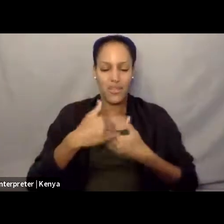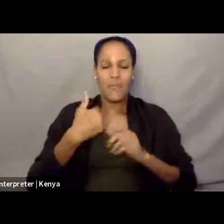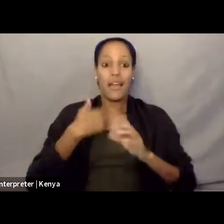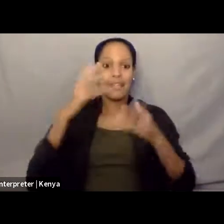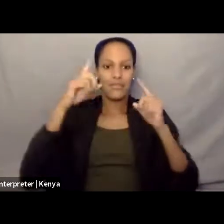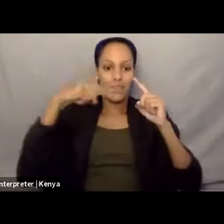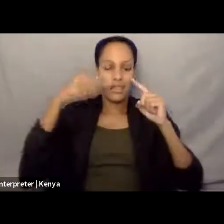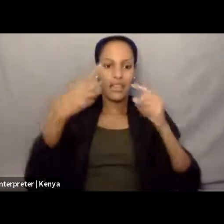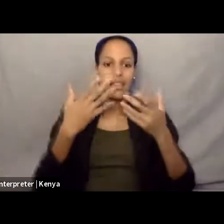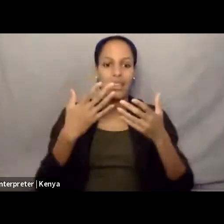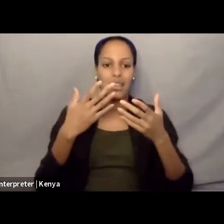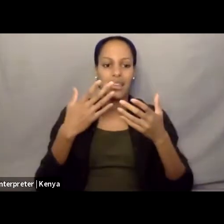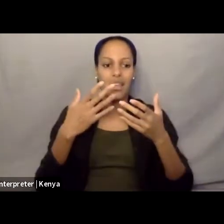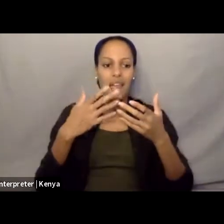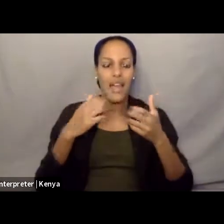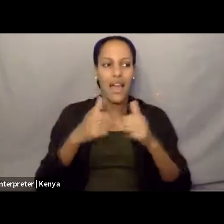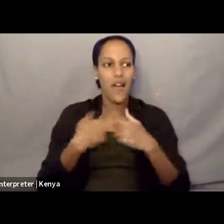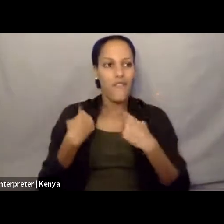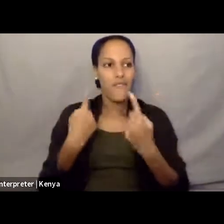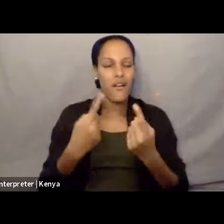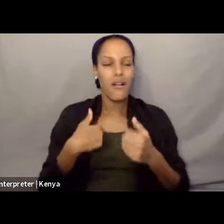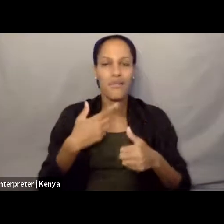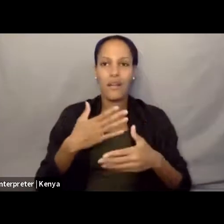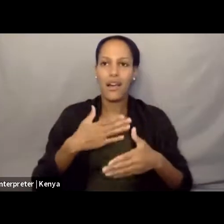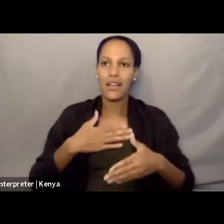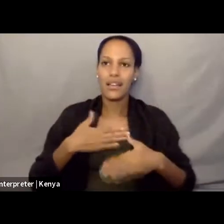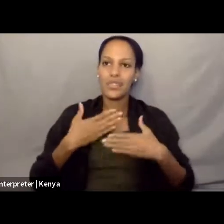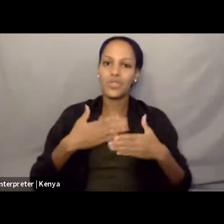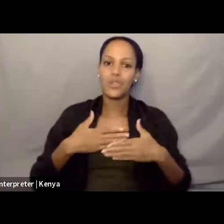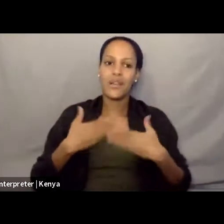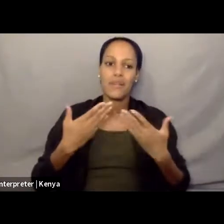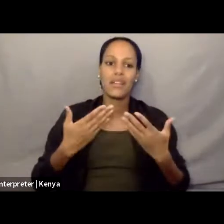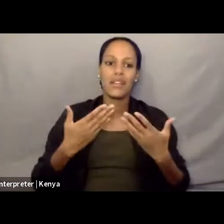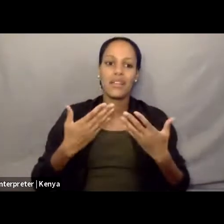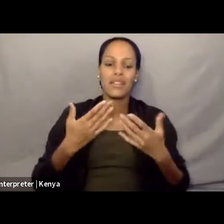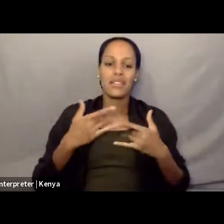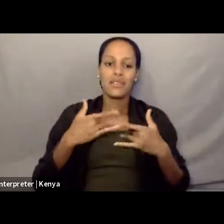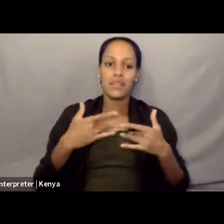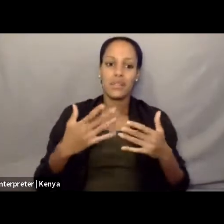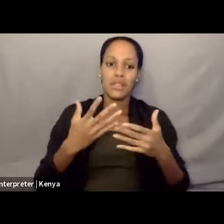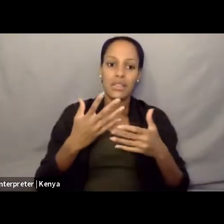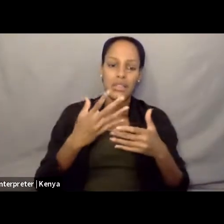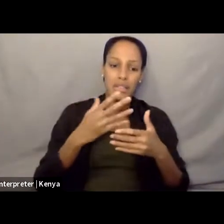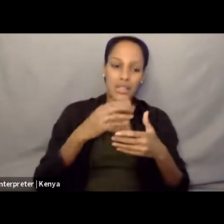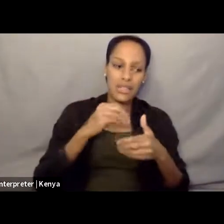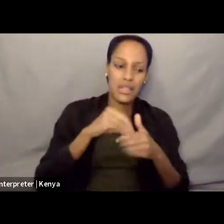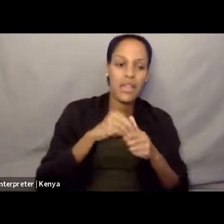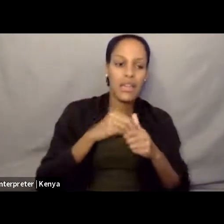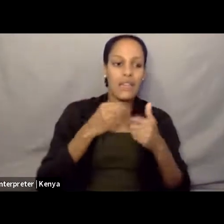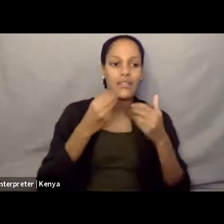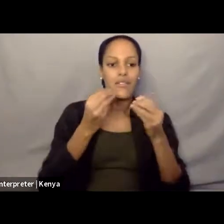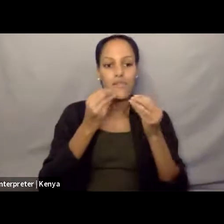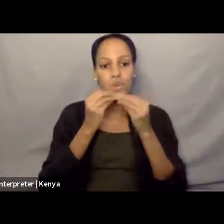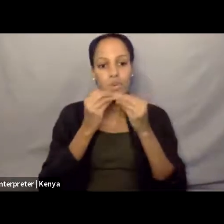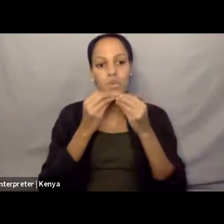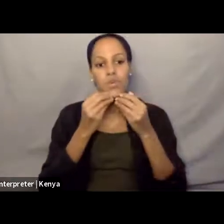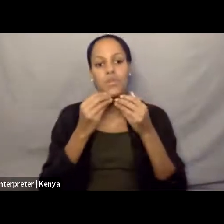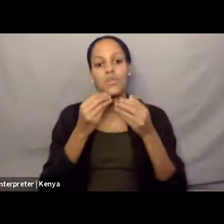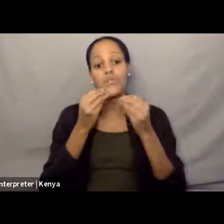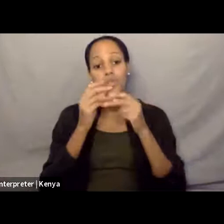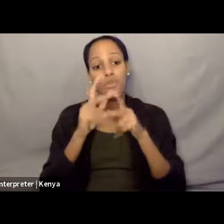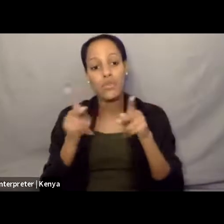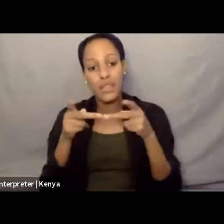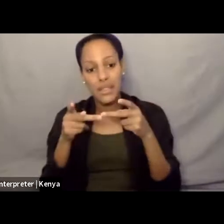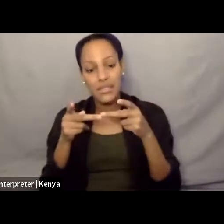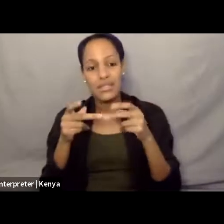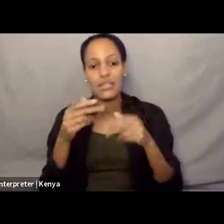in my journey of delight, a food or food type establishment and experience is the occasion of a delight, that it might in fact